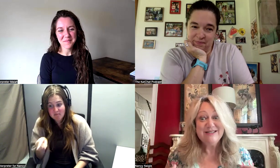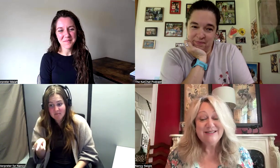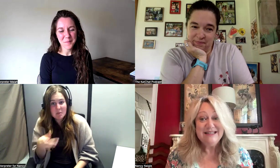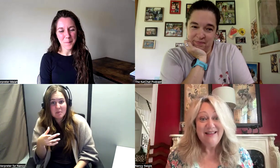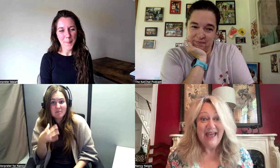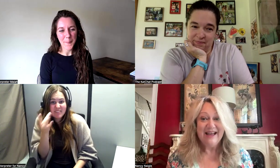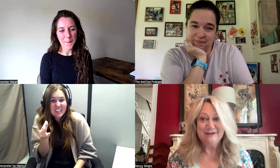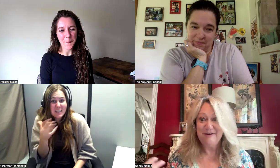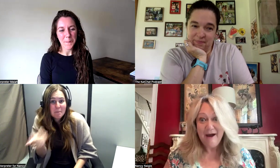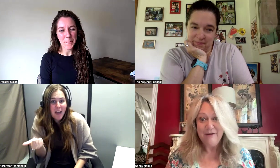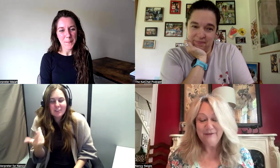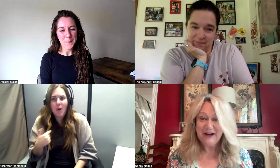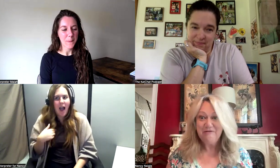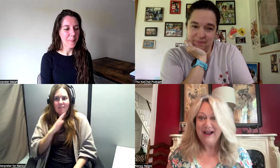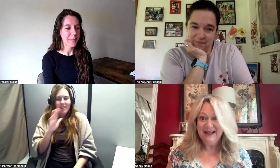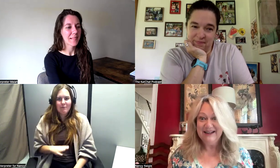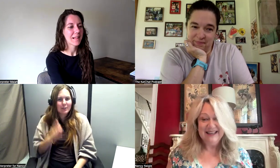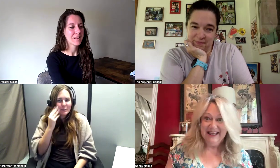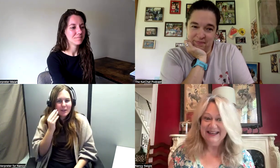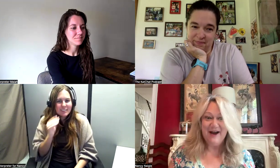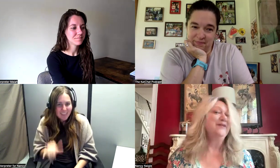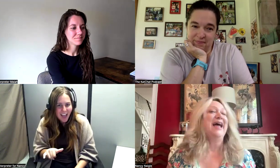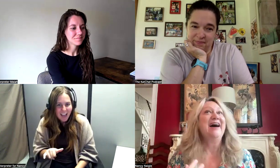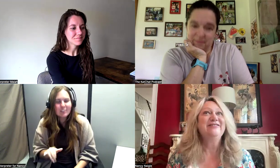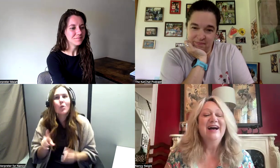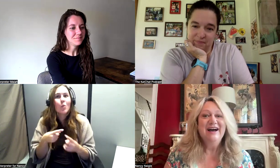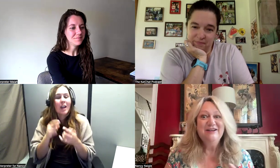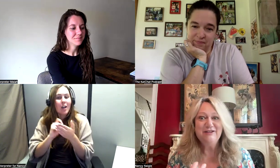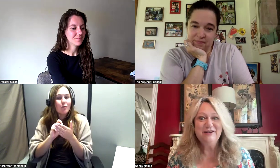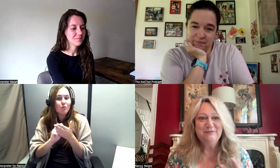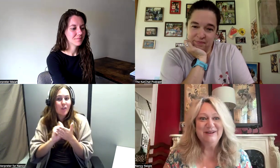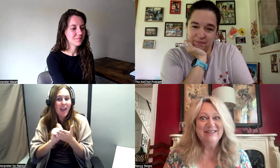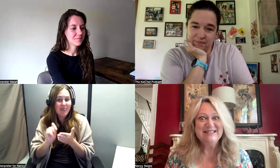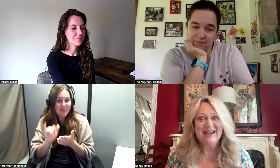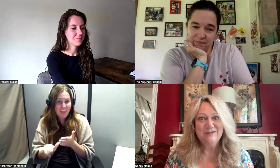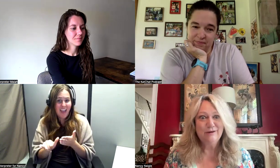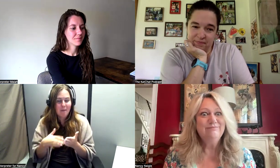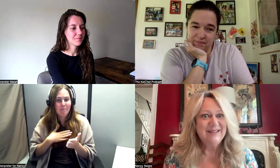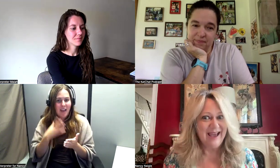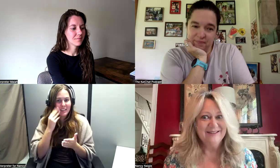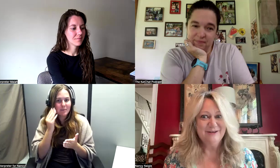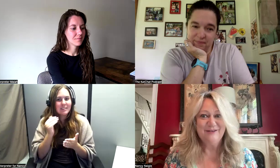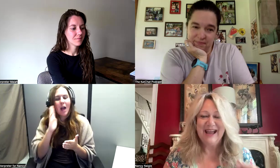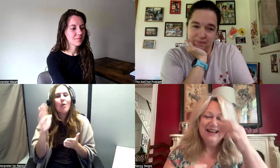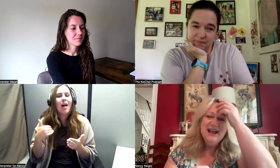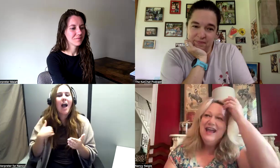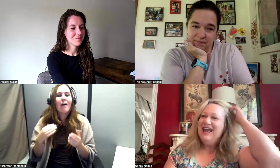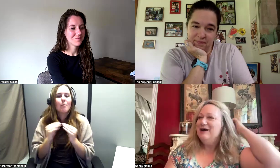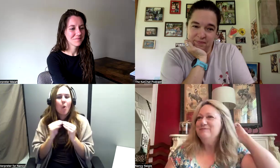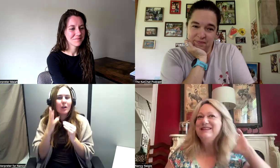never physically done that. So now when I write it again, I will have another little bit of inside scoop to add to it,